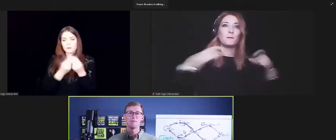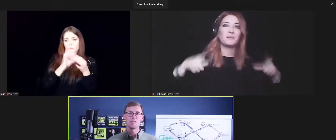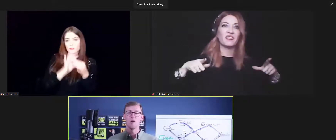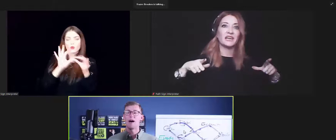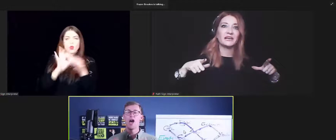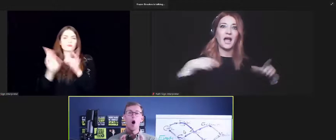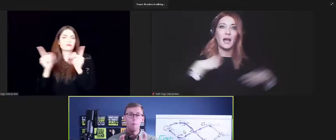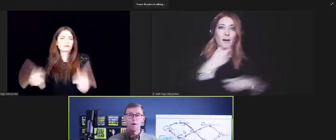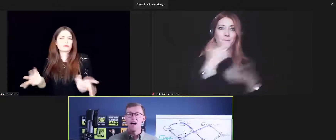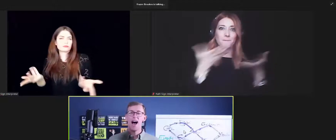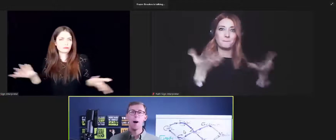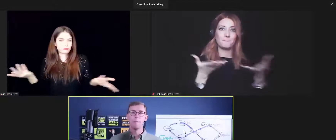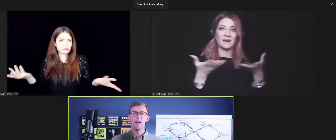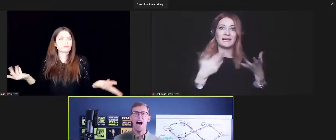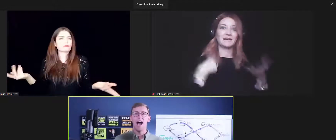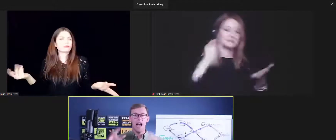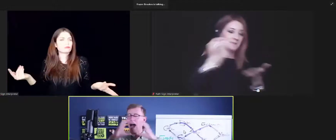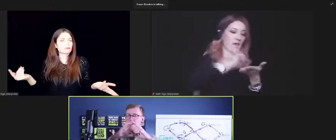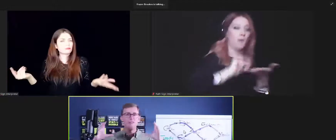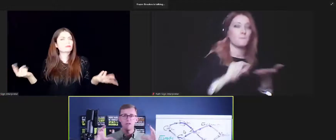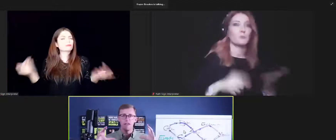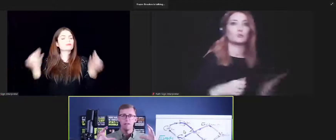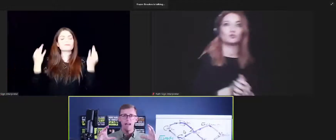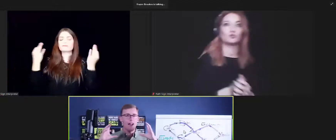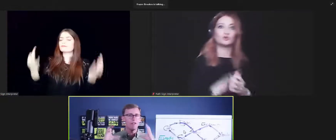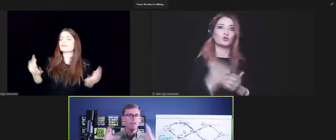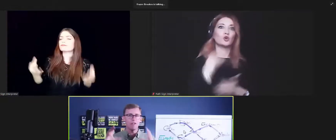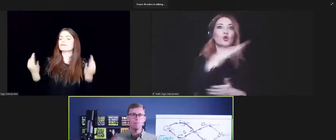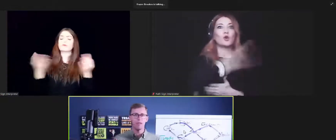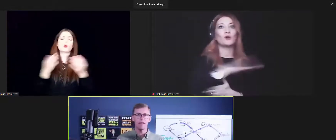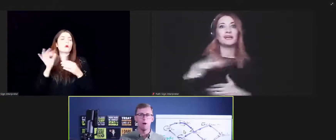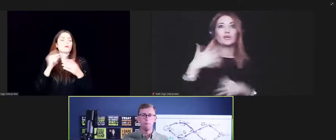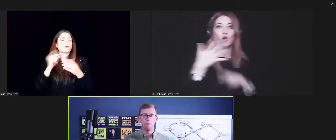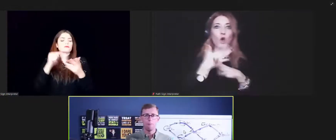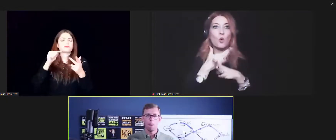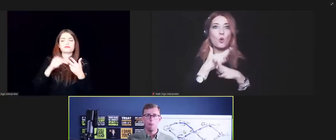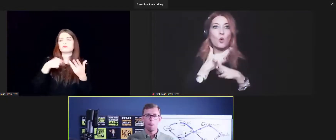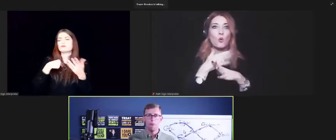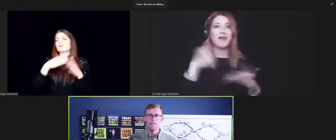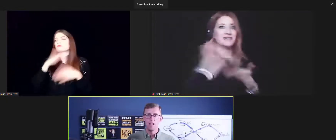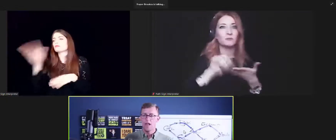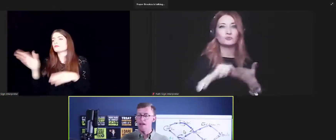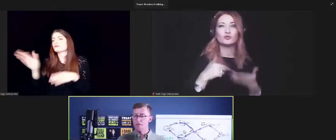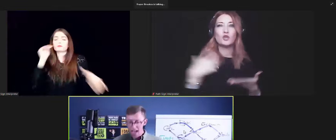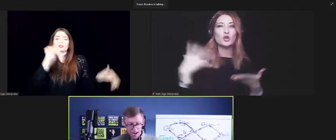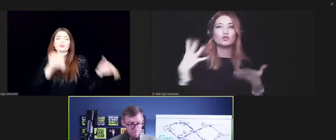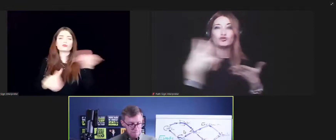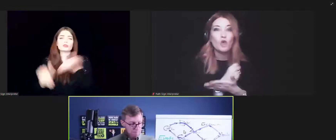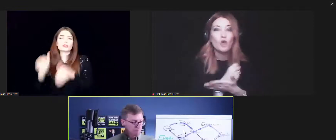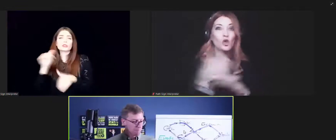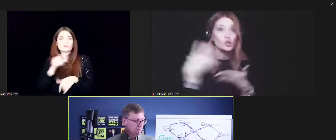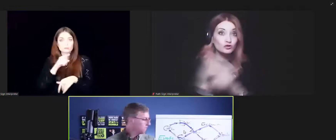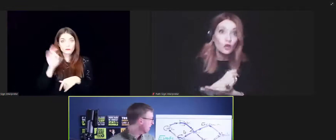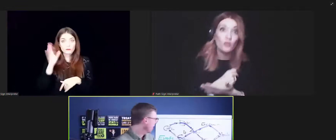meet up, I hope. I have everything planned out. And then